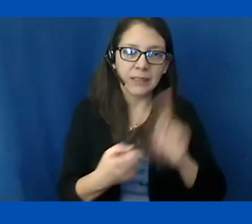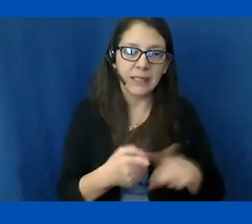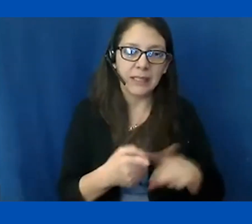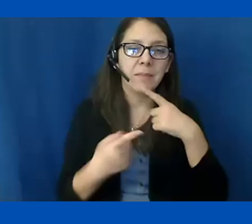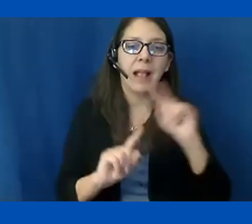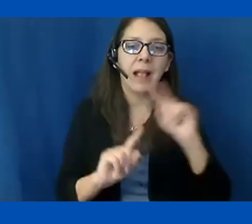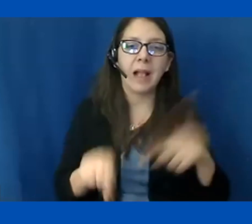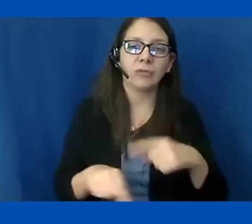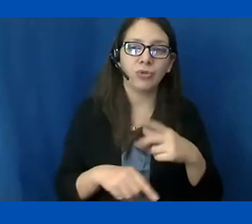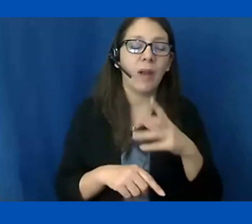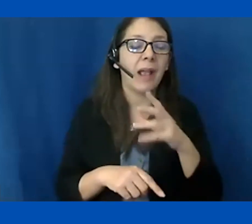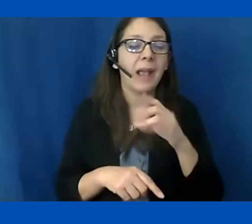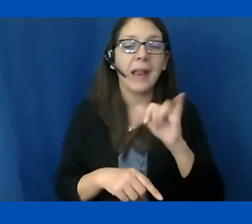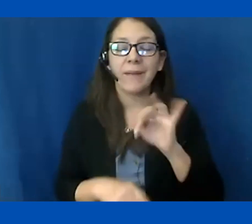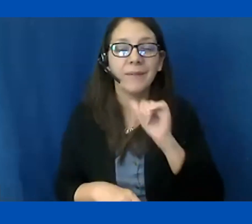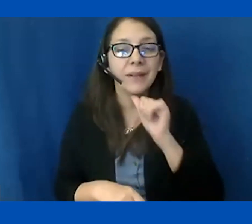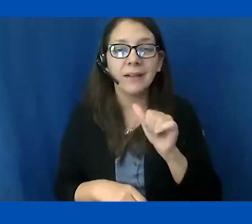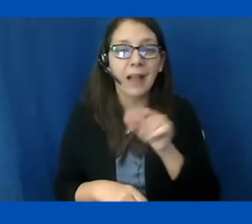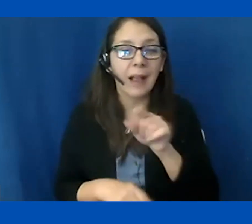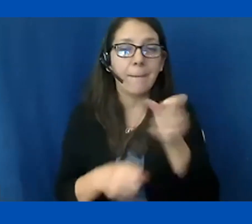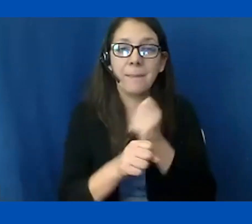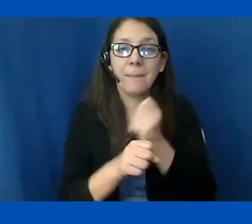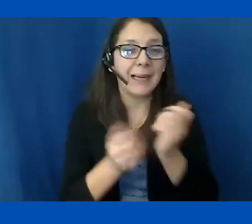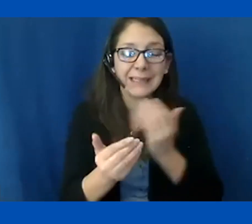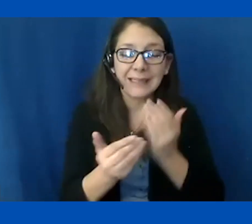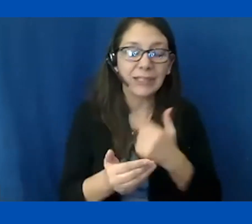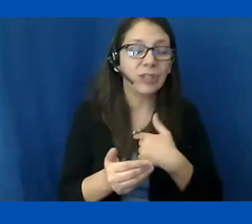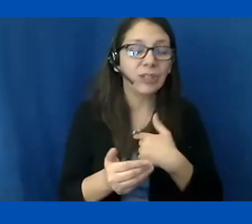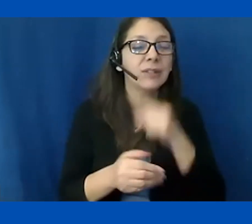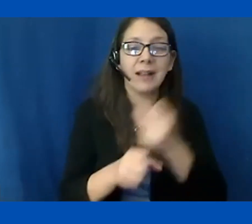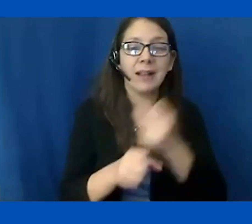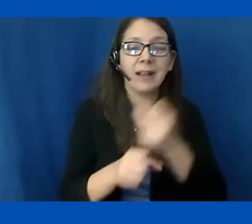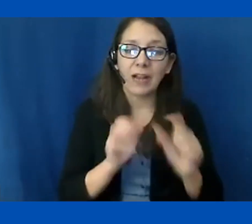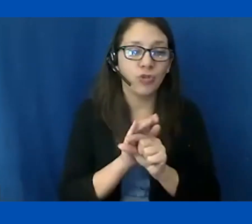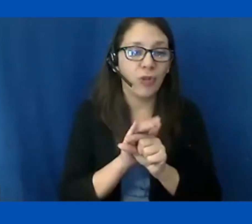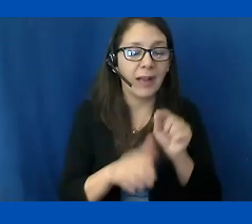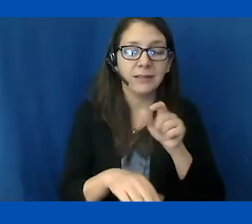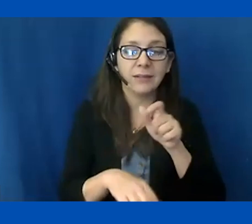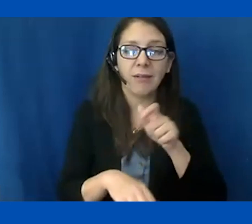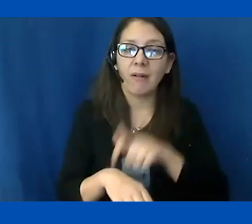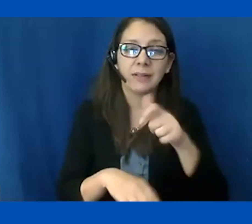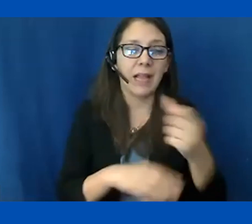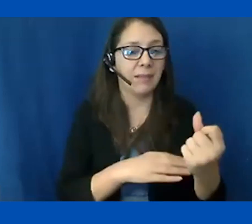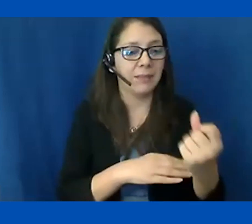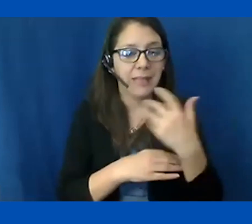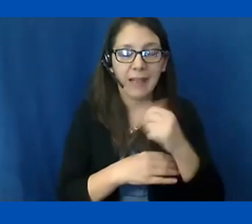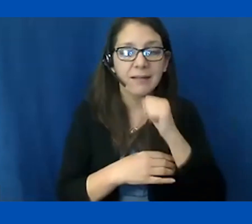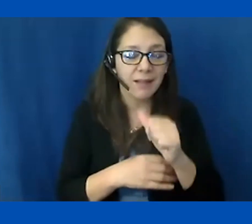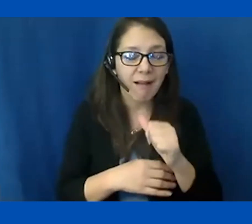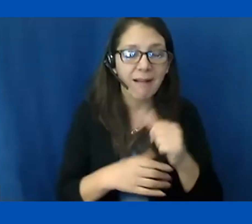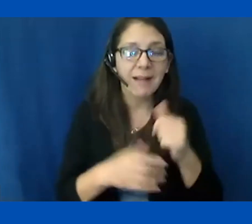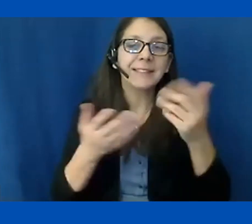didn't make things easier for me and I didn't get my grades on time and I wasn't able to like